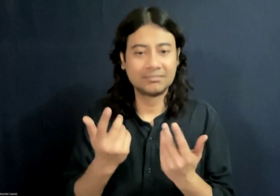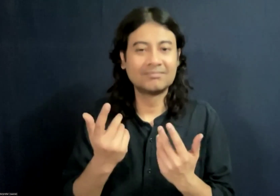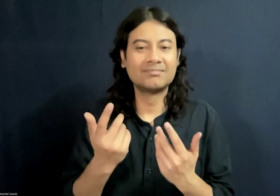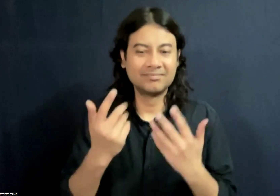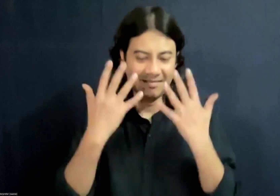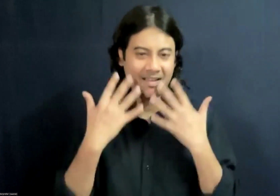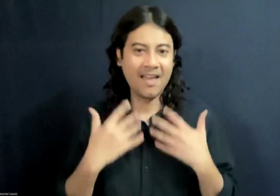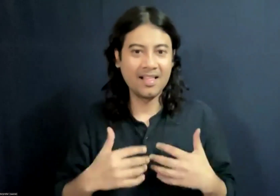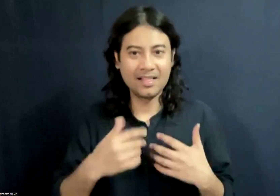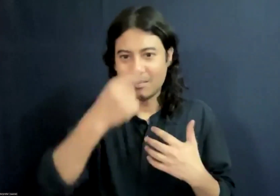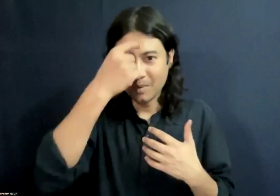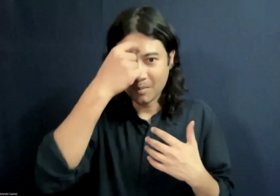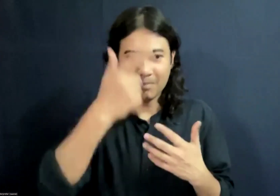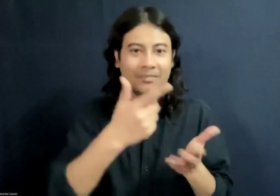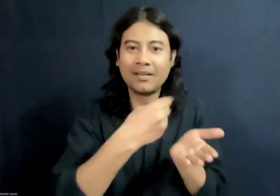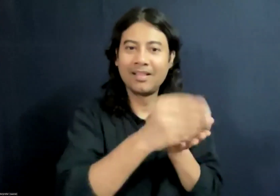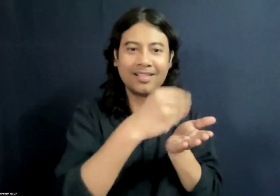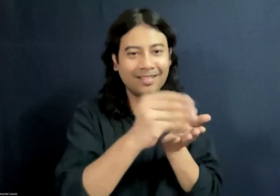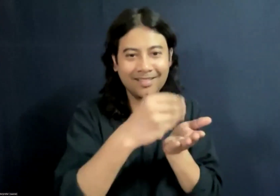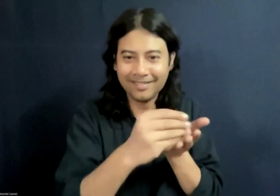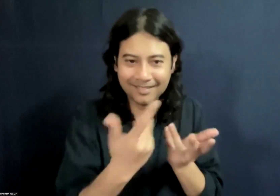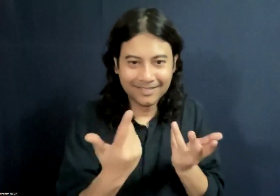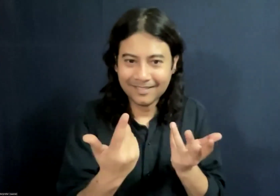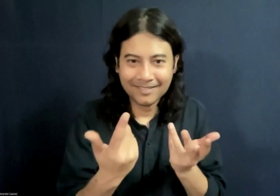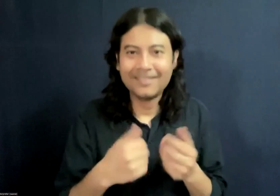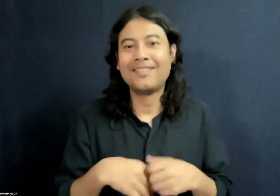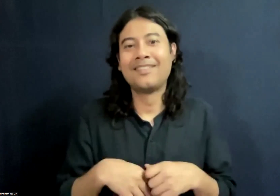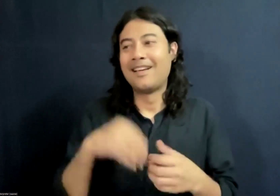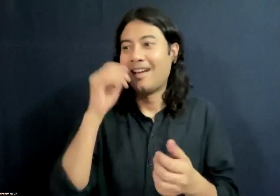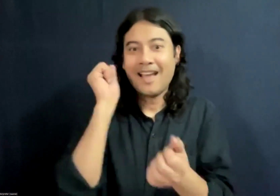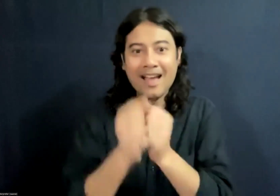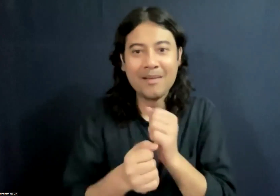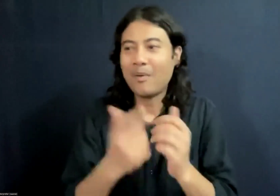We'll have somebody will come in our house and he'll steal all the money.